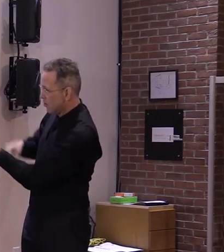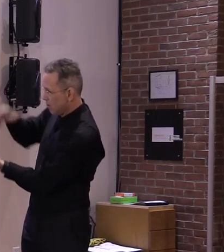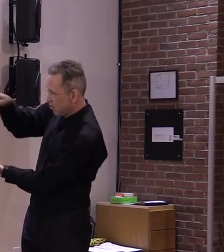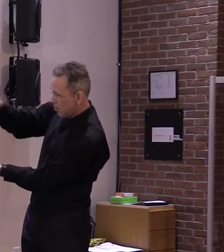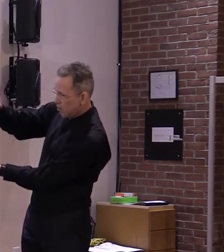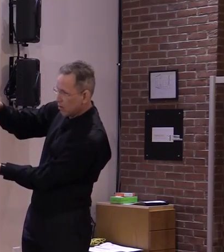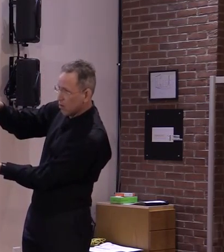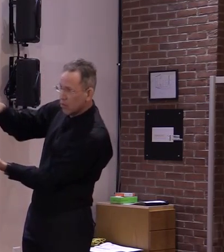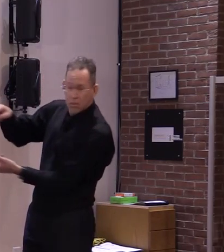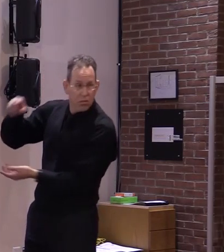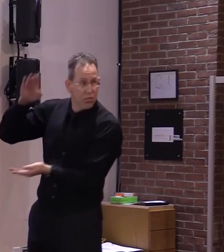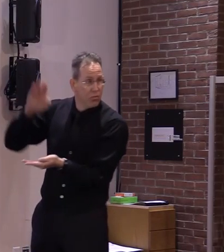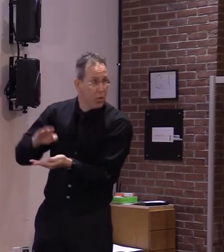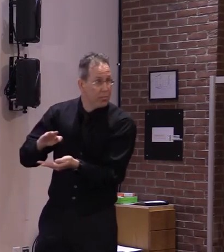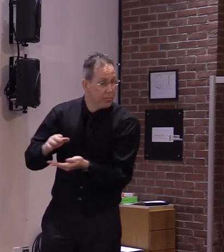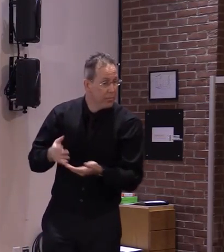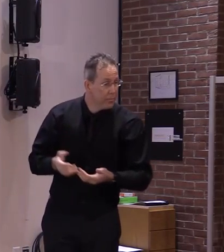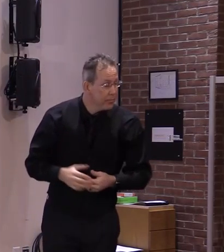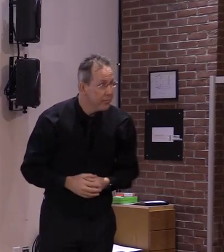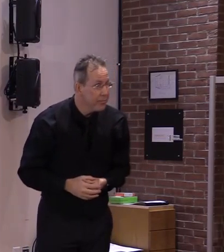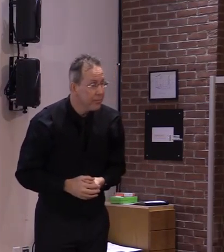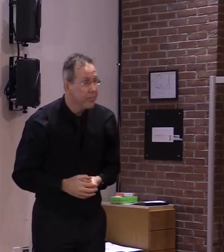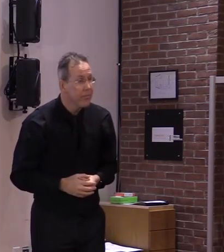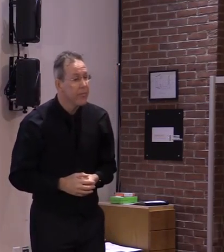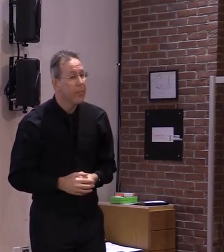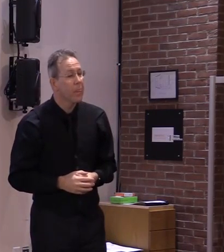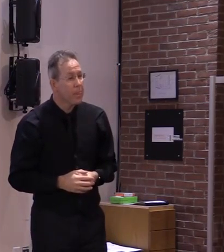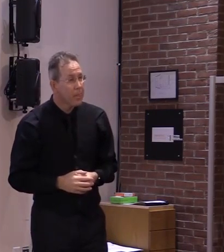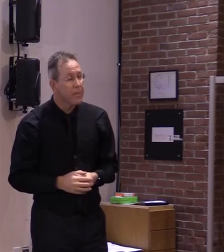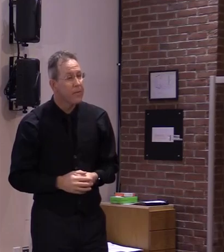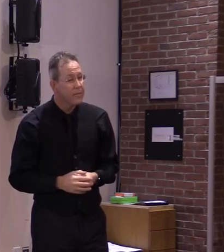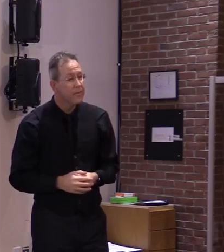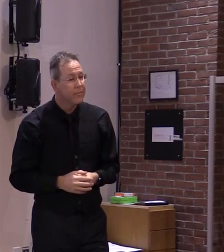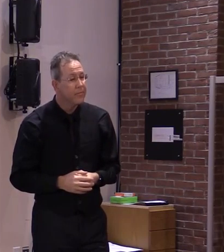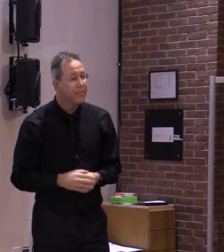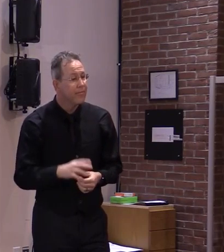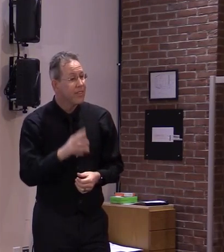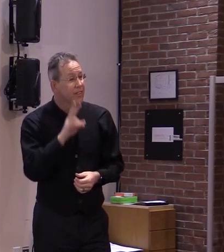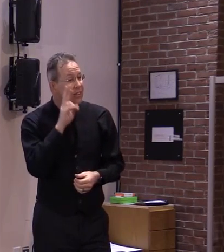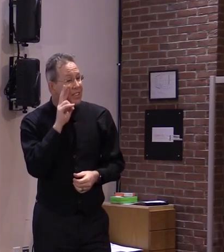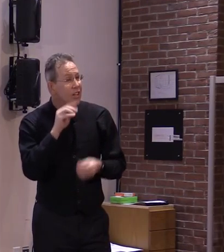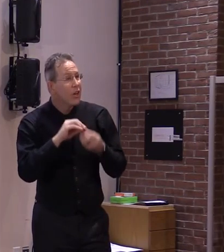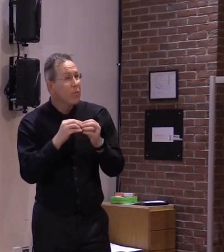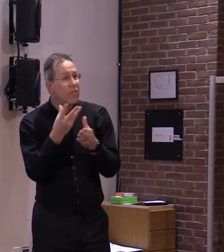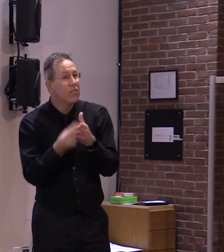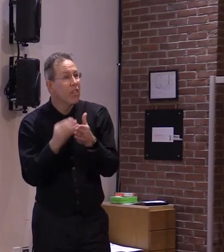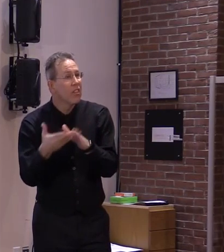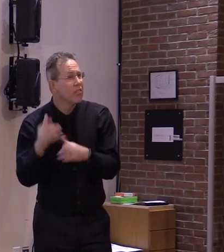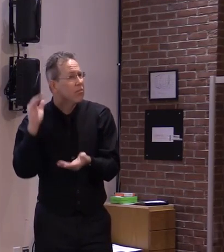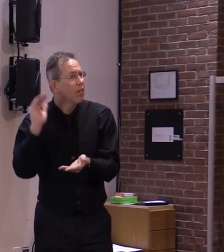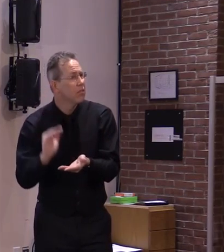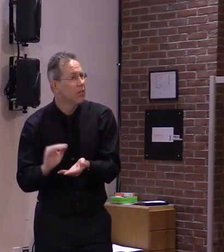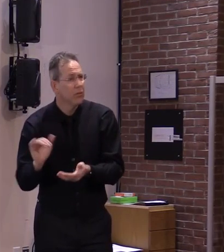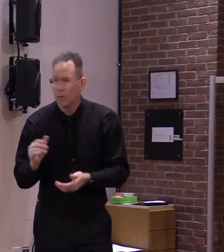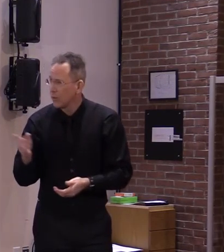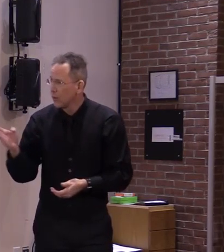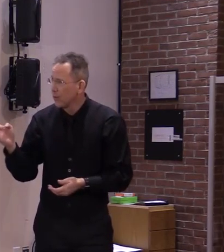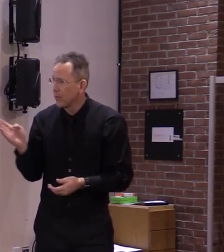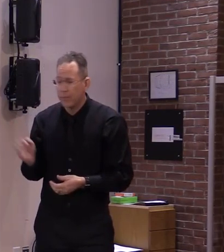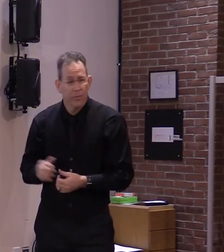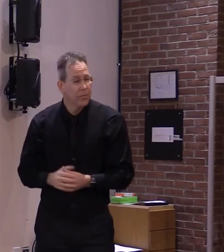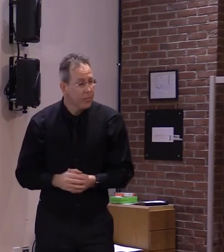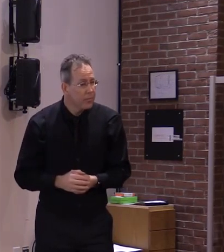much lower in our rates, our fatality rates, throughout 2021. And you can also see that we've seen significant improvement